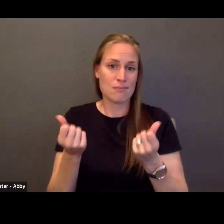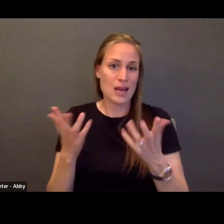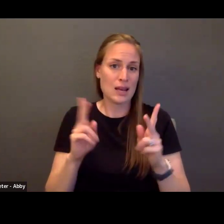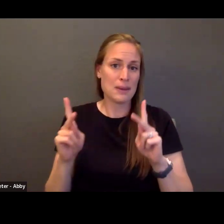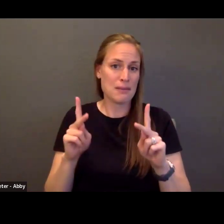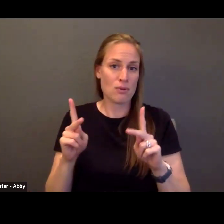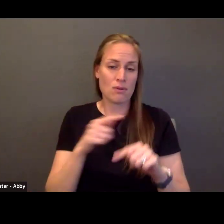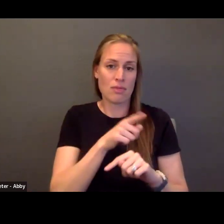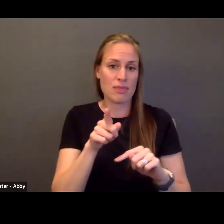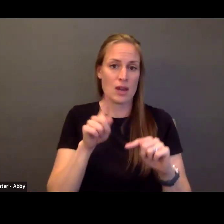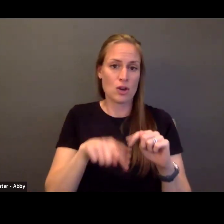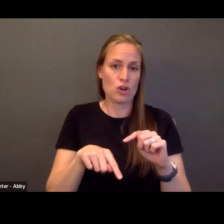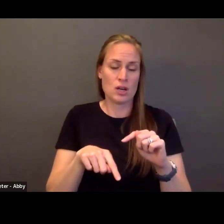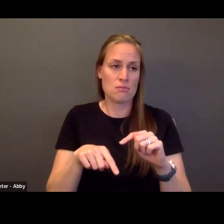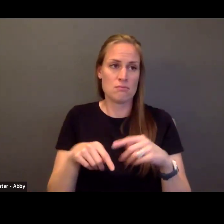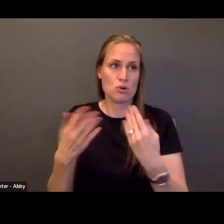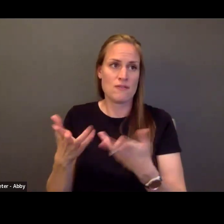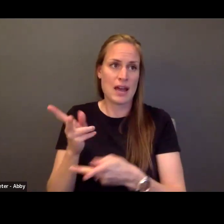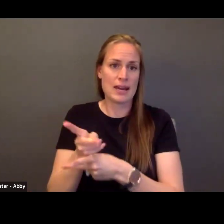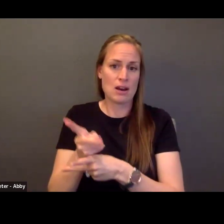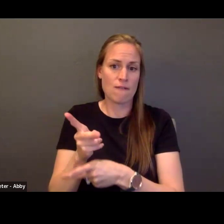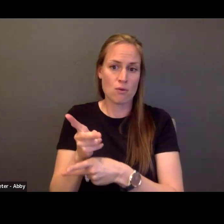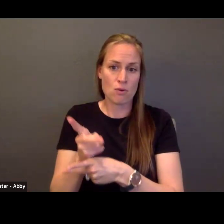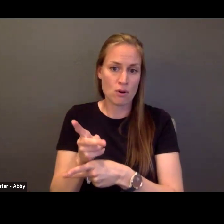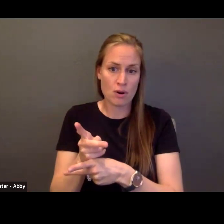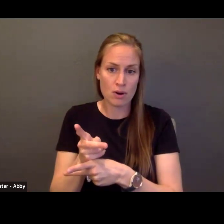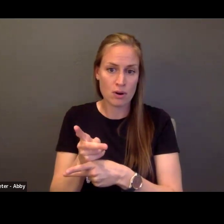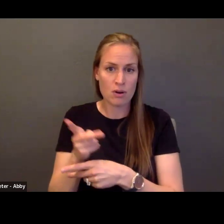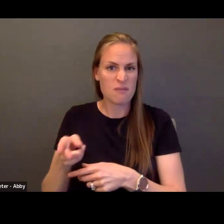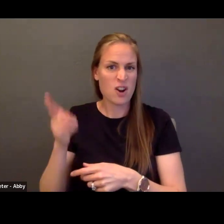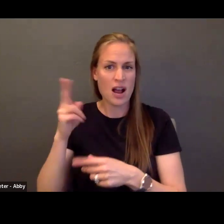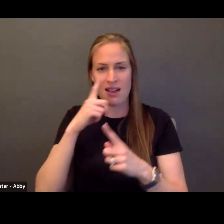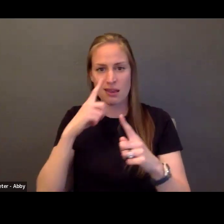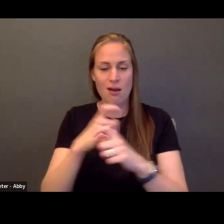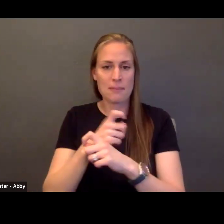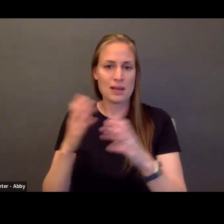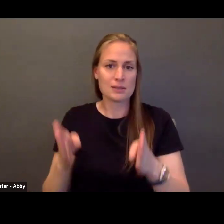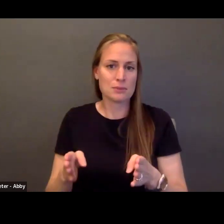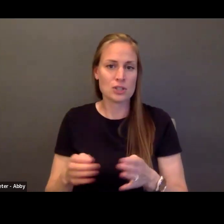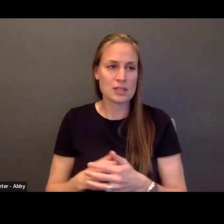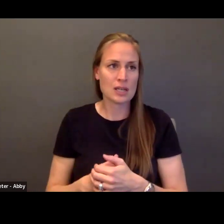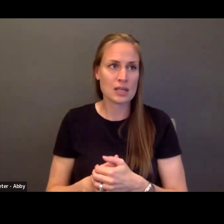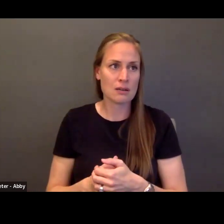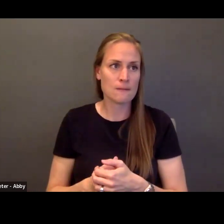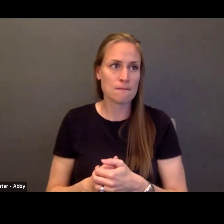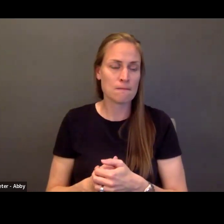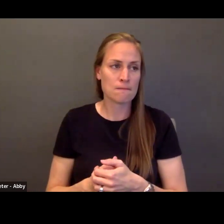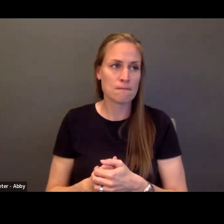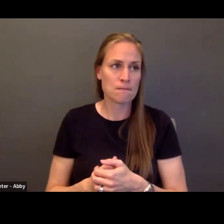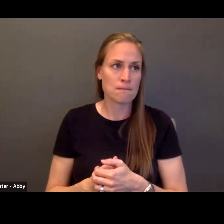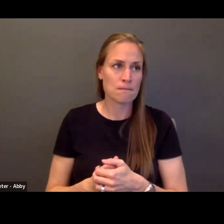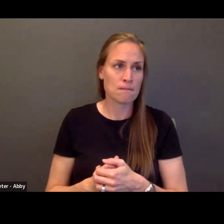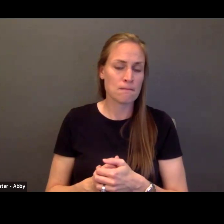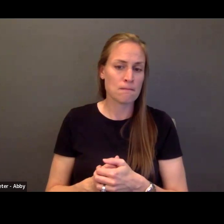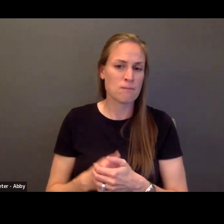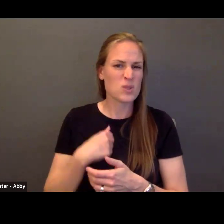for a highly complex patient that has, or person, I come from the hospital, sorry. So I think that gap's